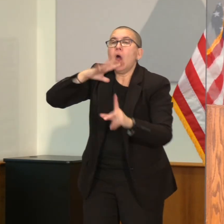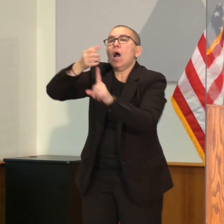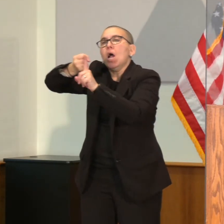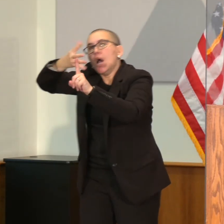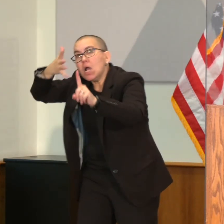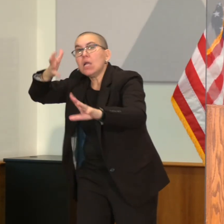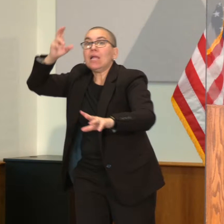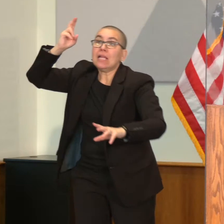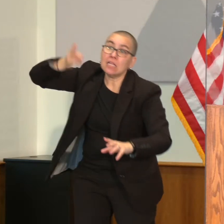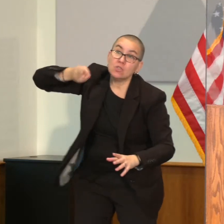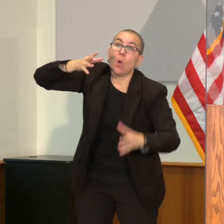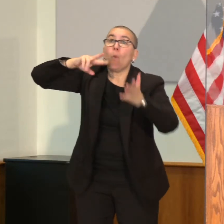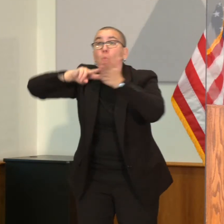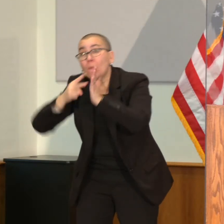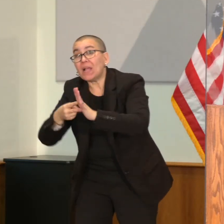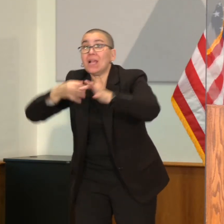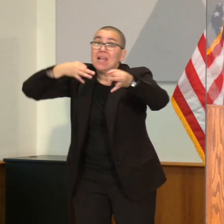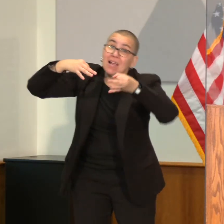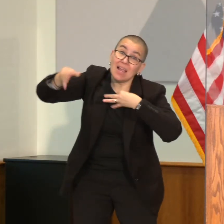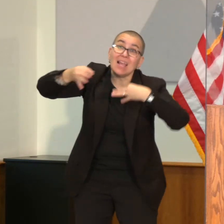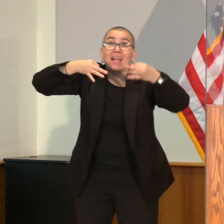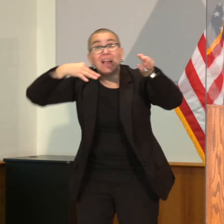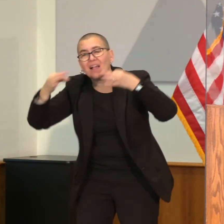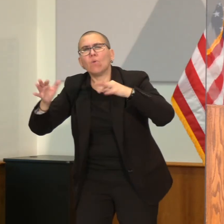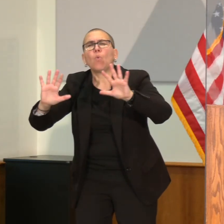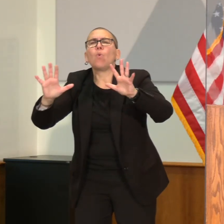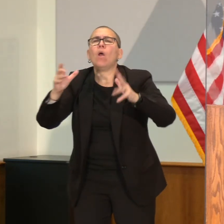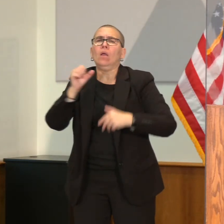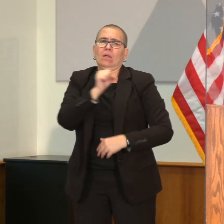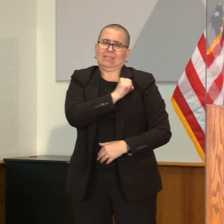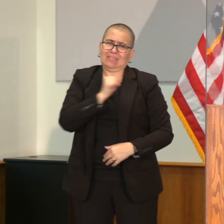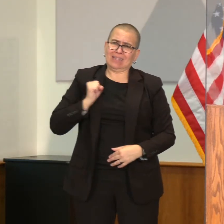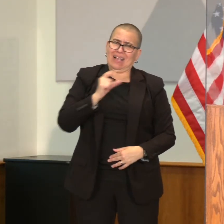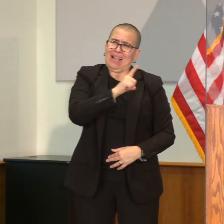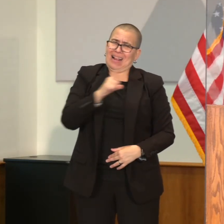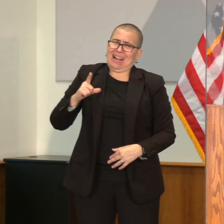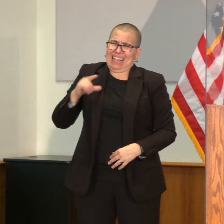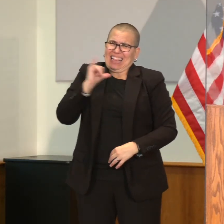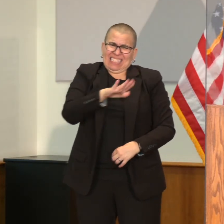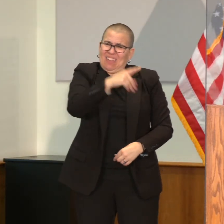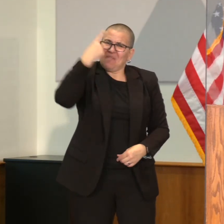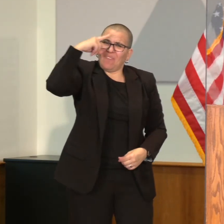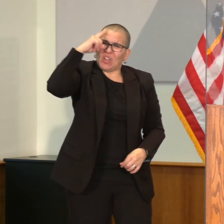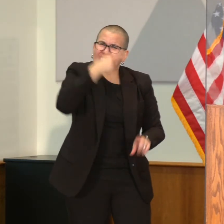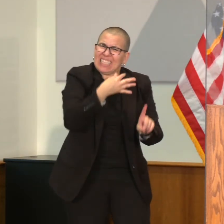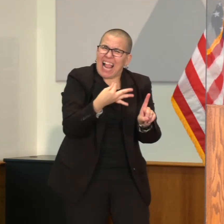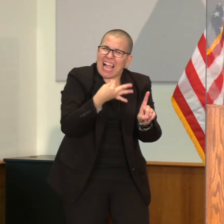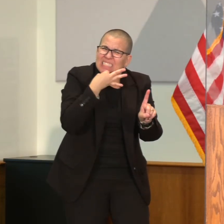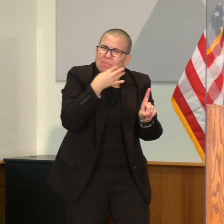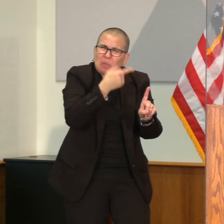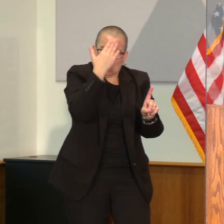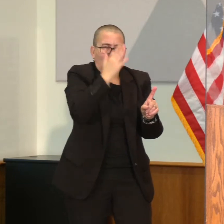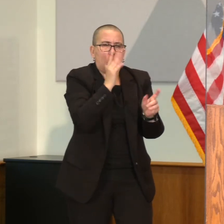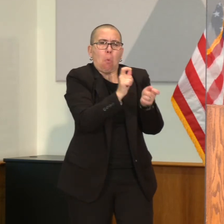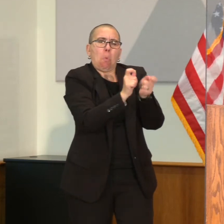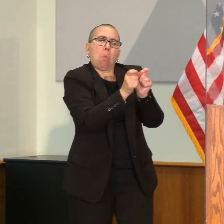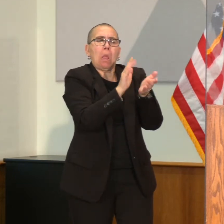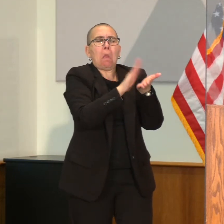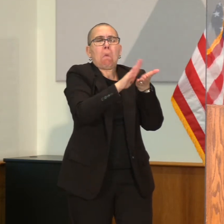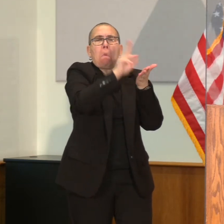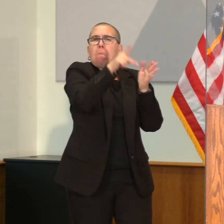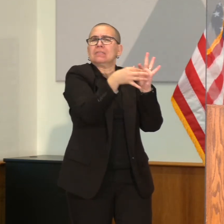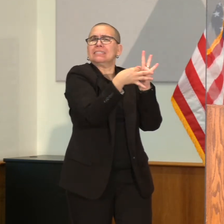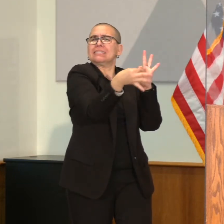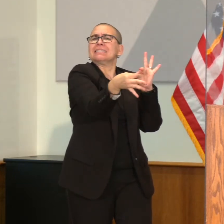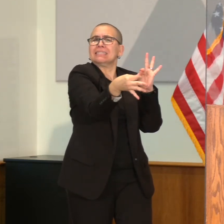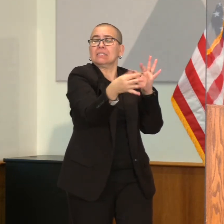phenomenal representatives and senators who are experts in those areas to do that work. So what I expect will happen in the next week is that